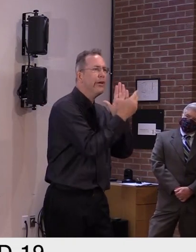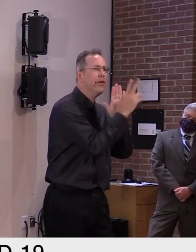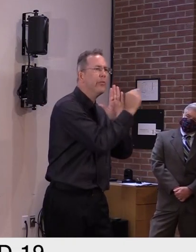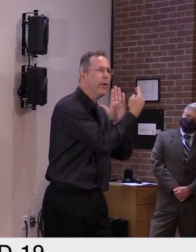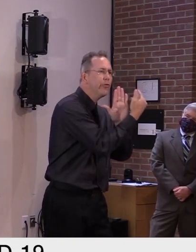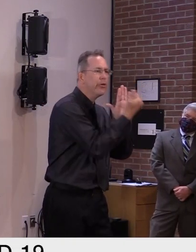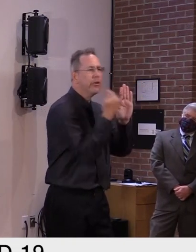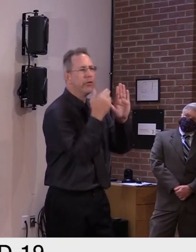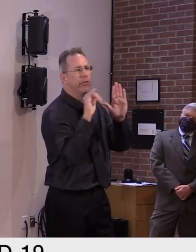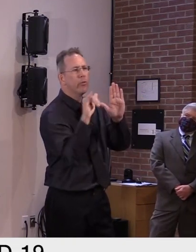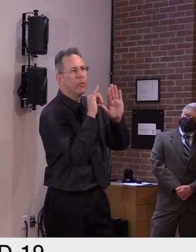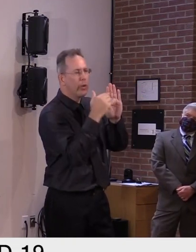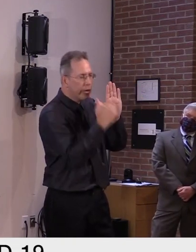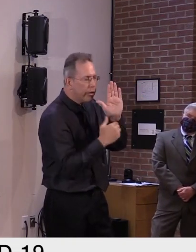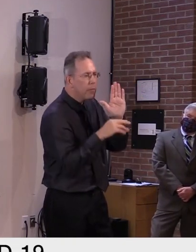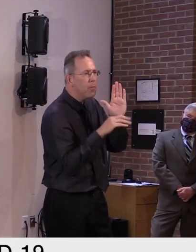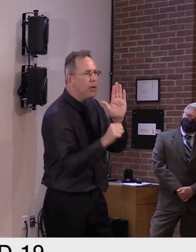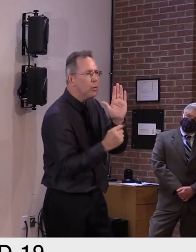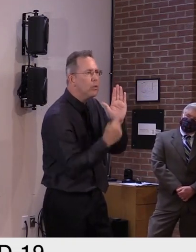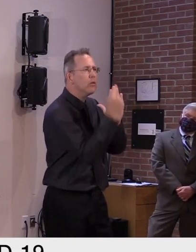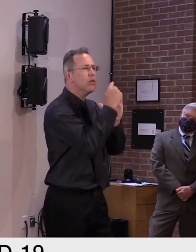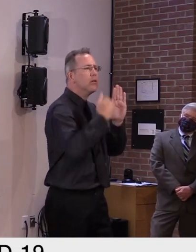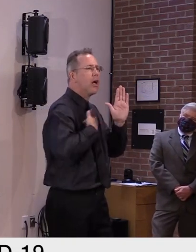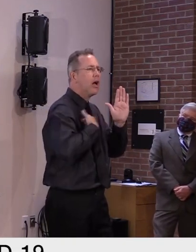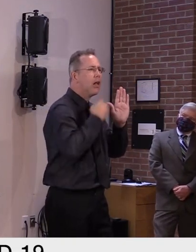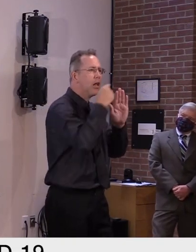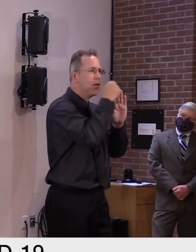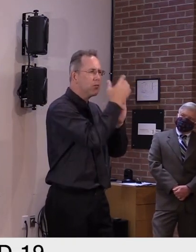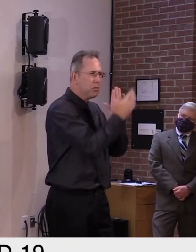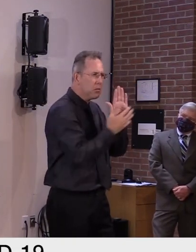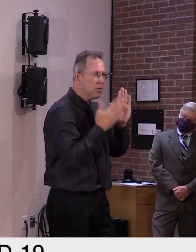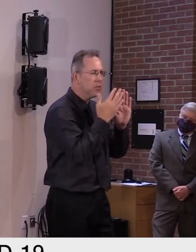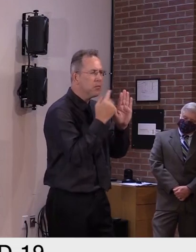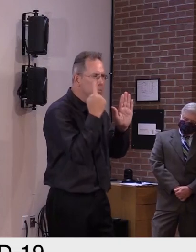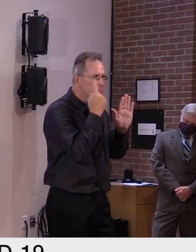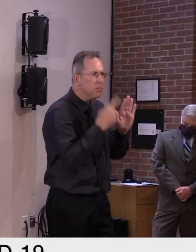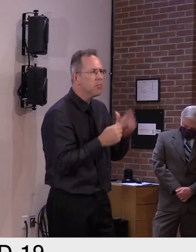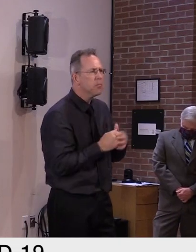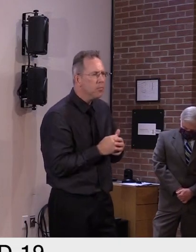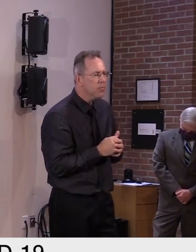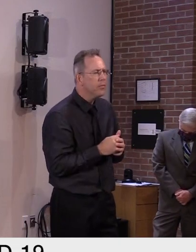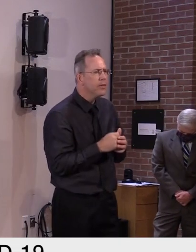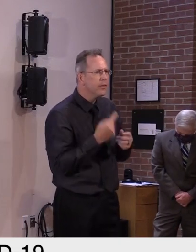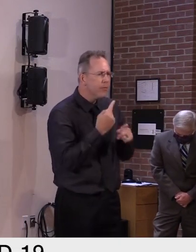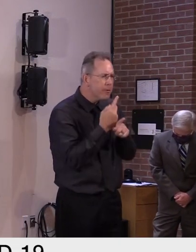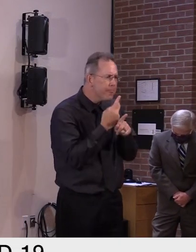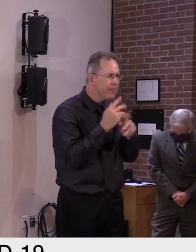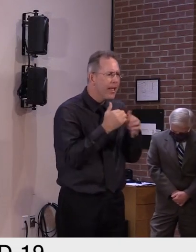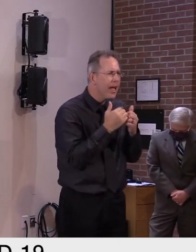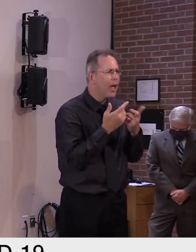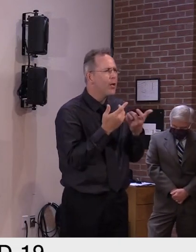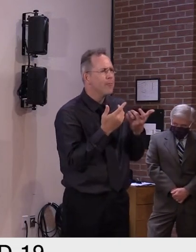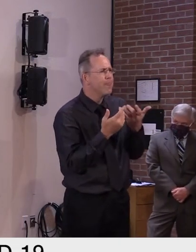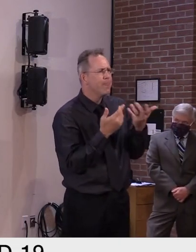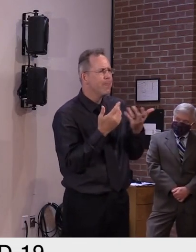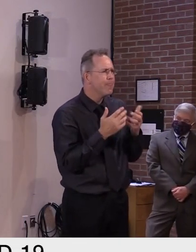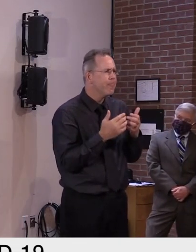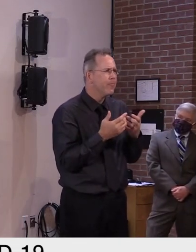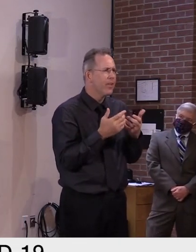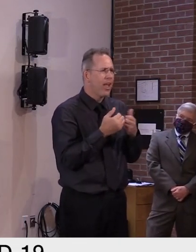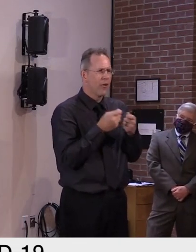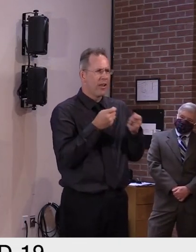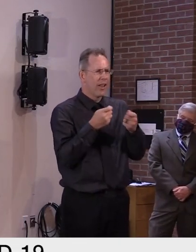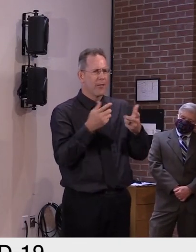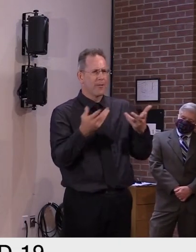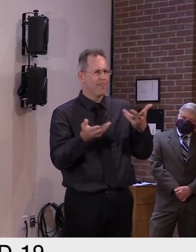to the what we're doing with our time aspect of things than where you happen to live or anything of